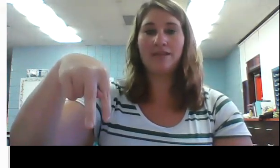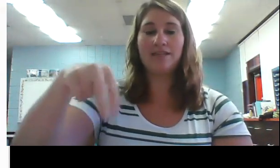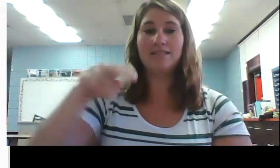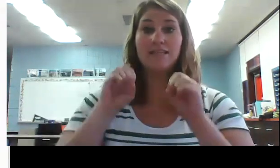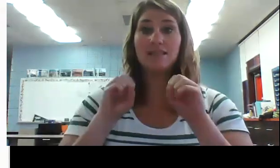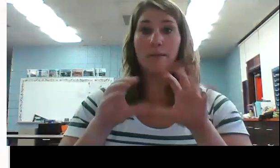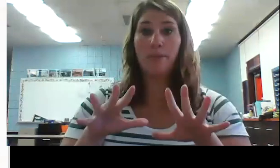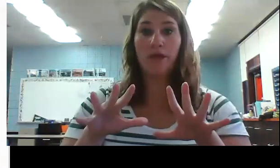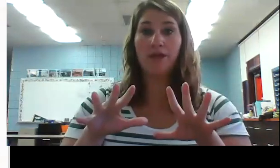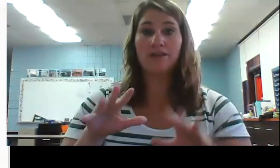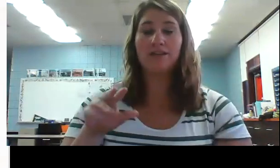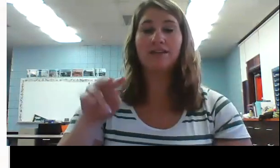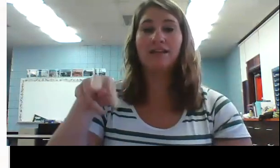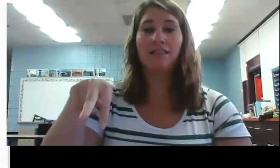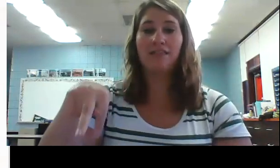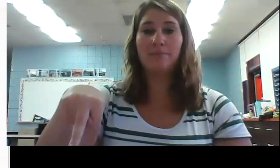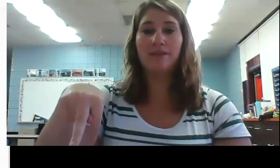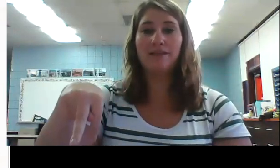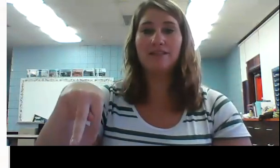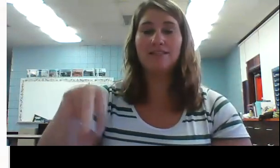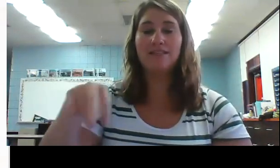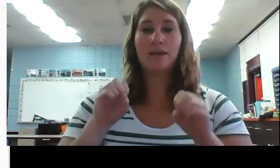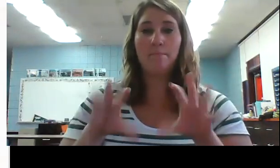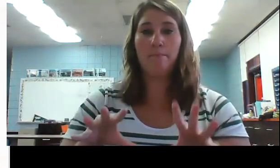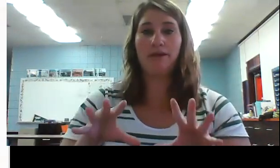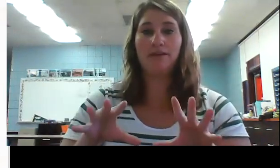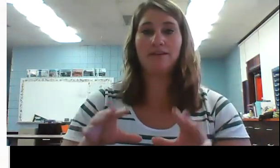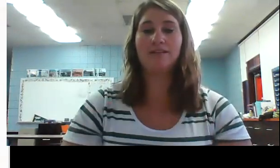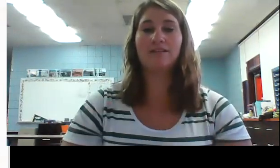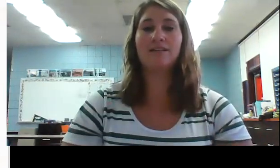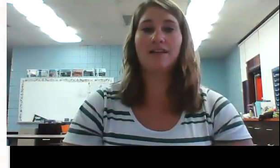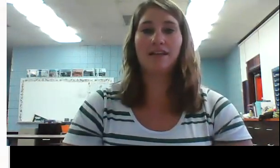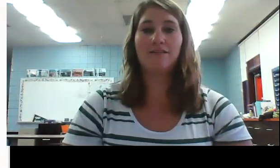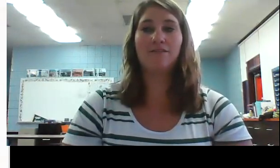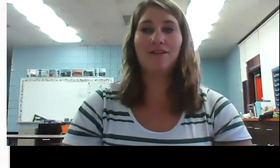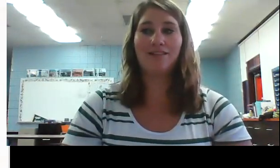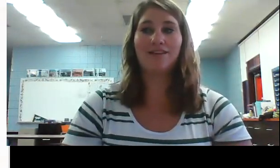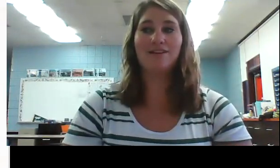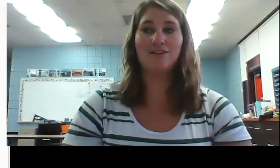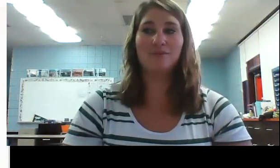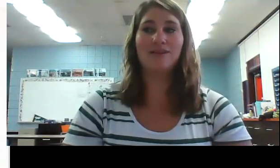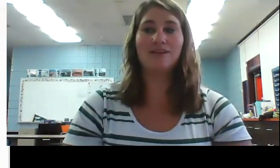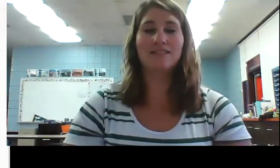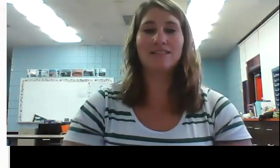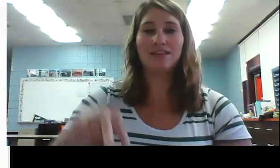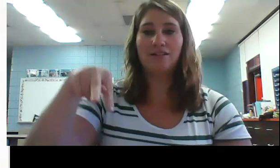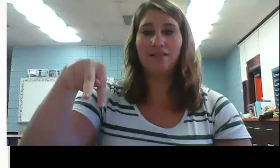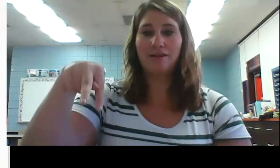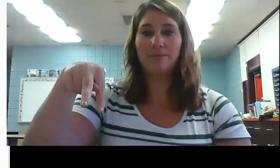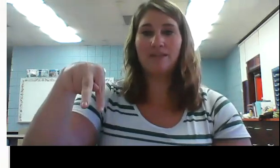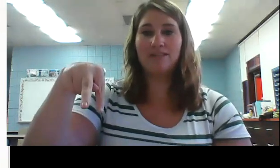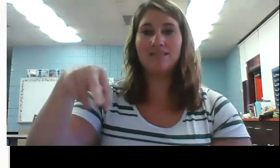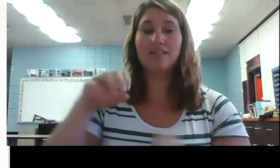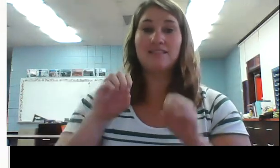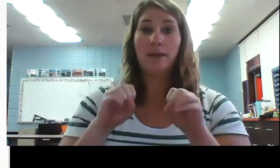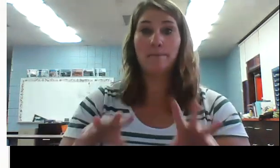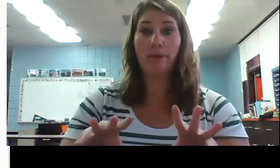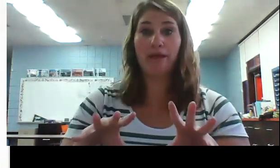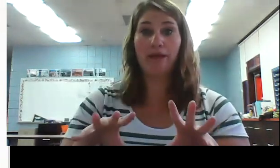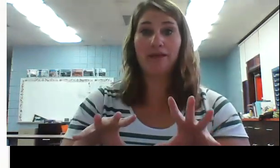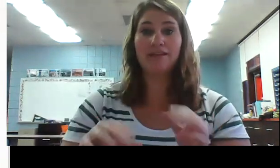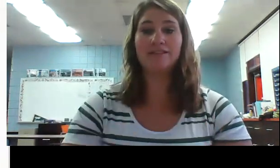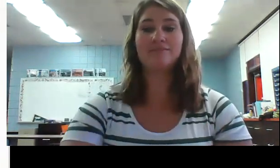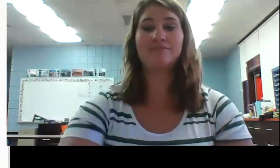the P says, the P says, every letter makes a sound. The P